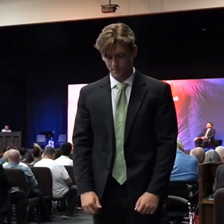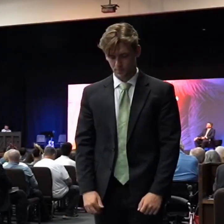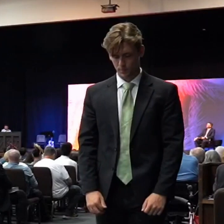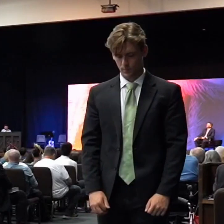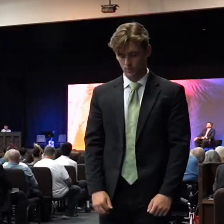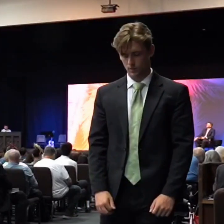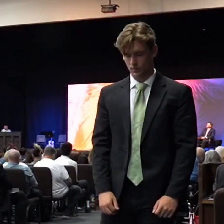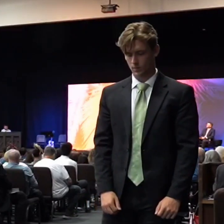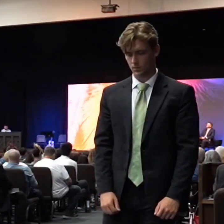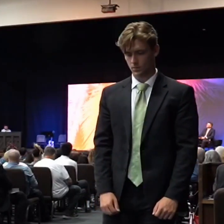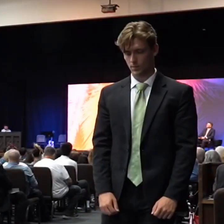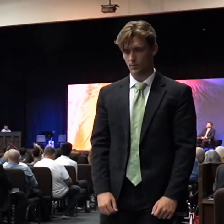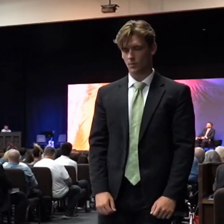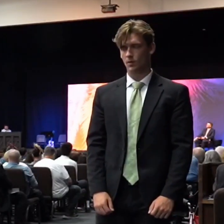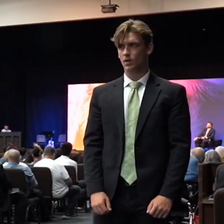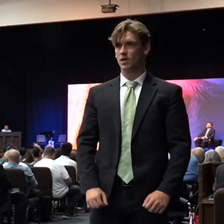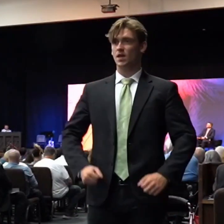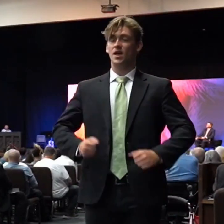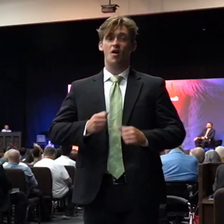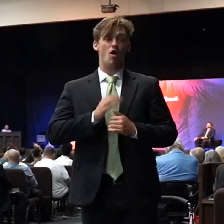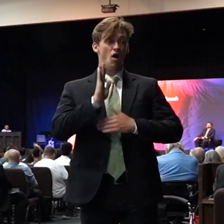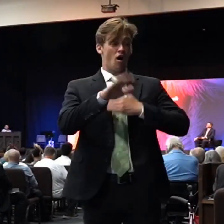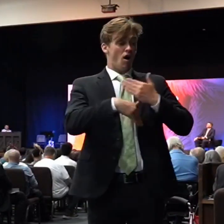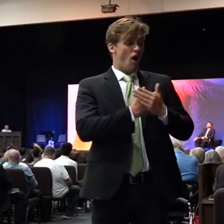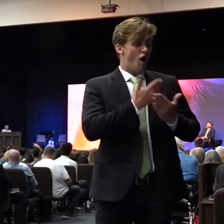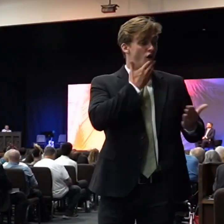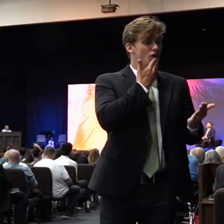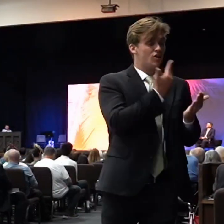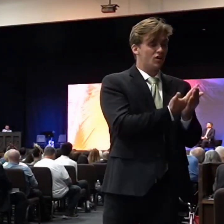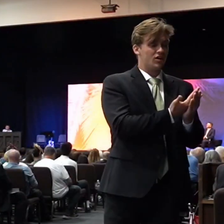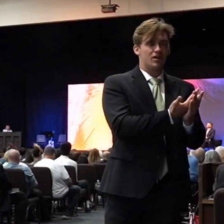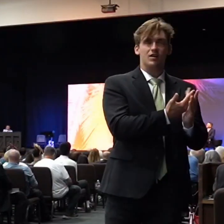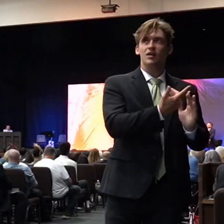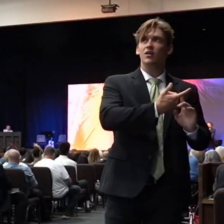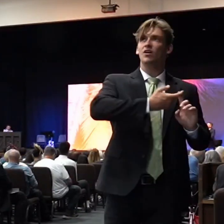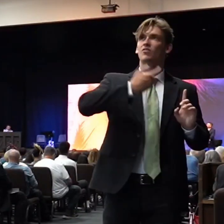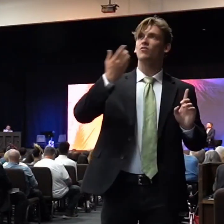For from you are all things, and to